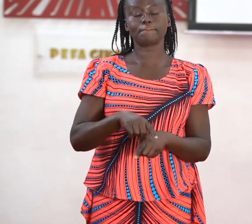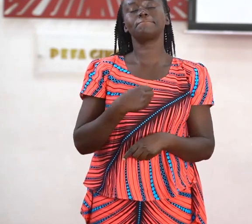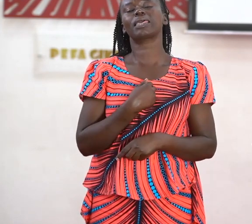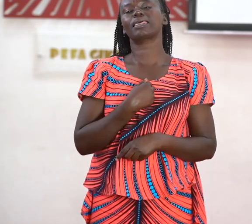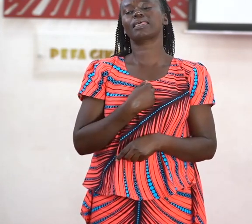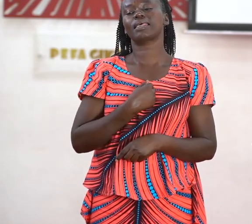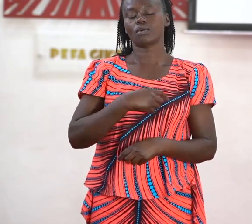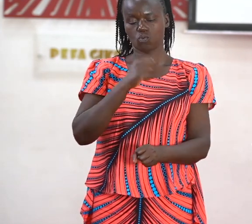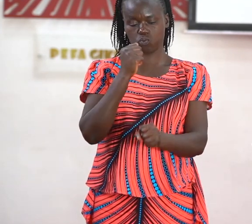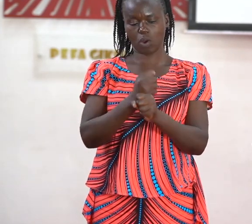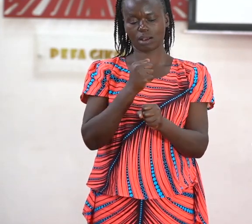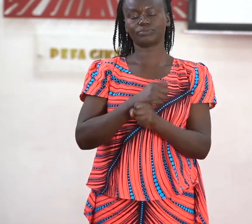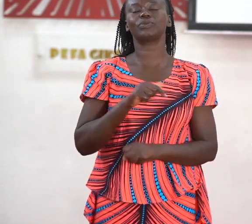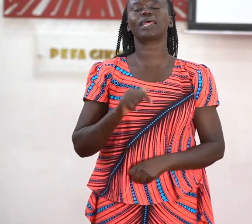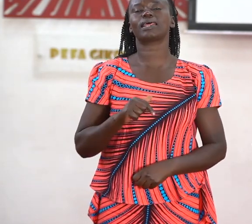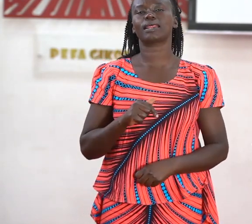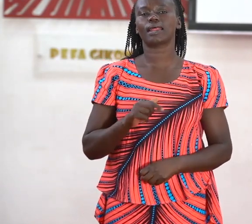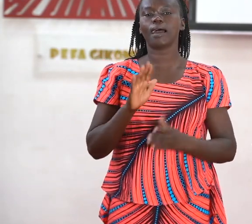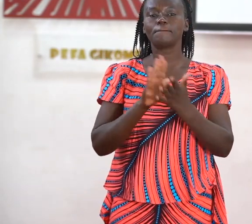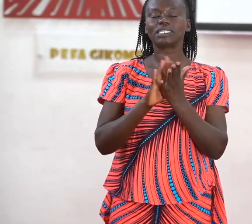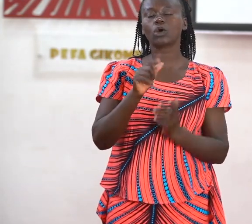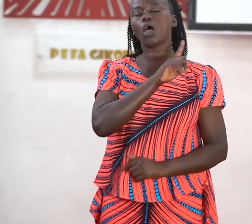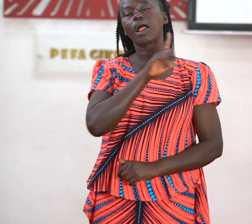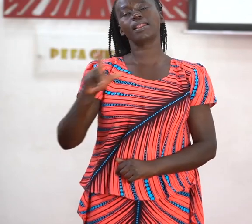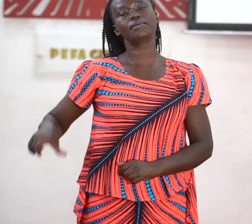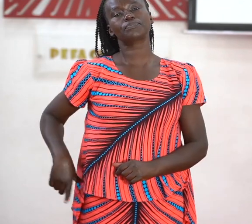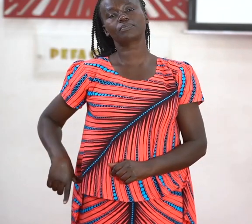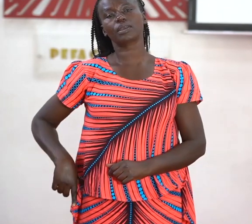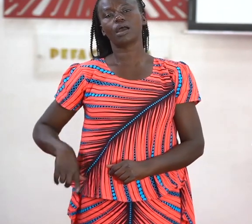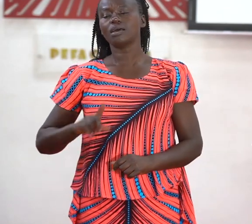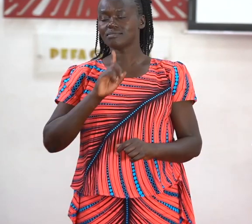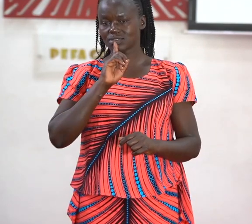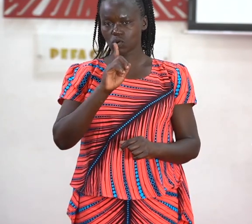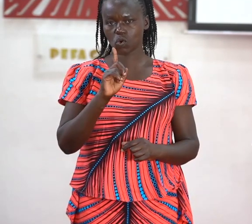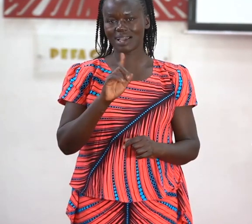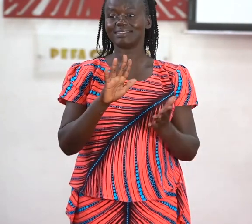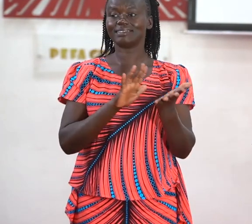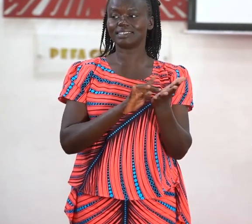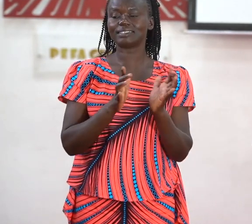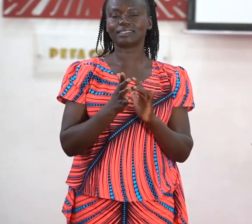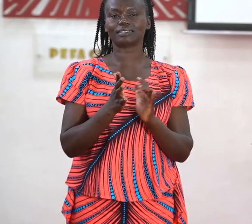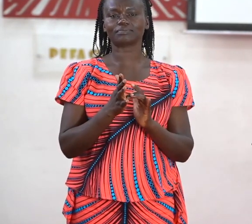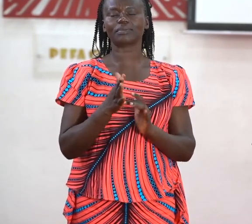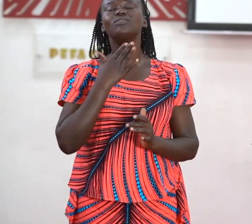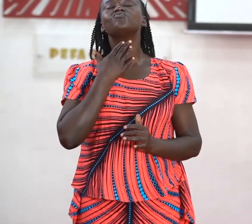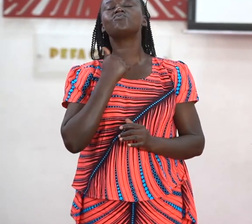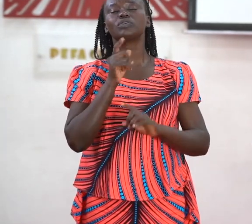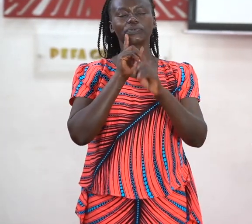I too, I am working. Praise the Lord. And so, Jesus, I want to tell